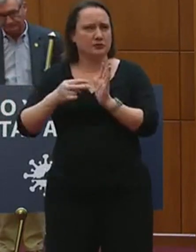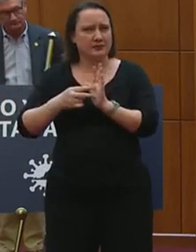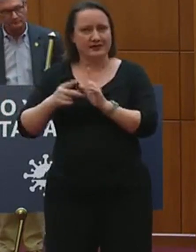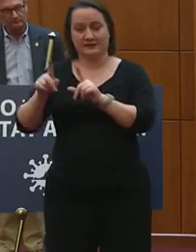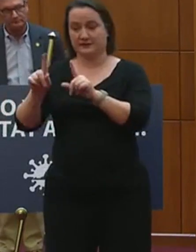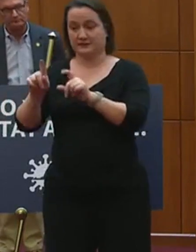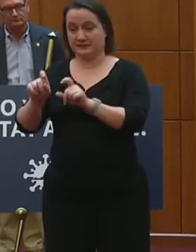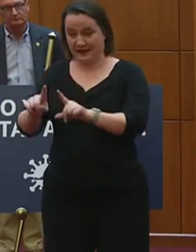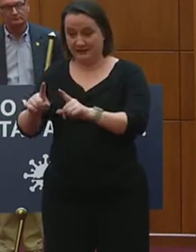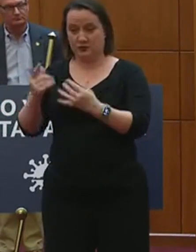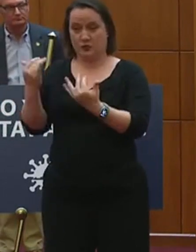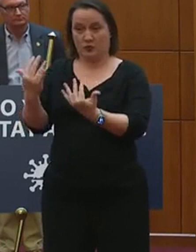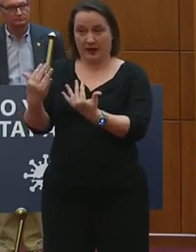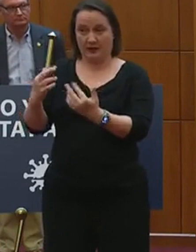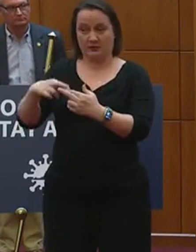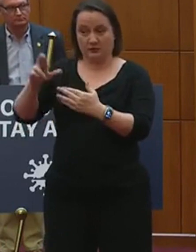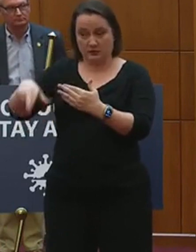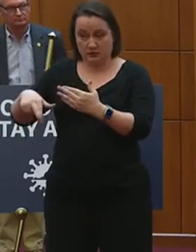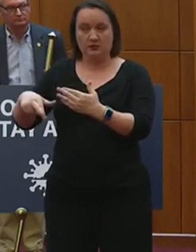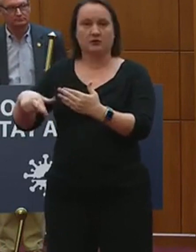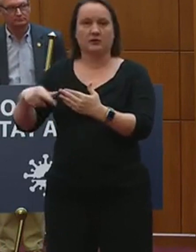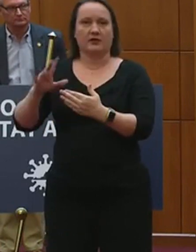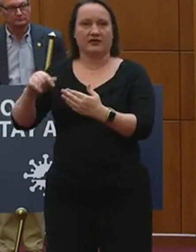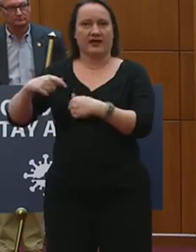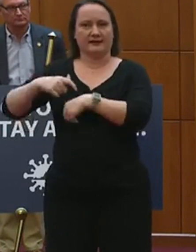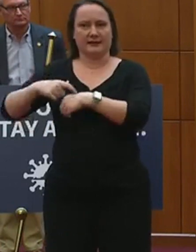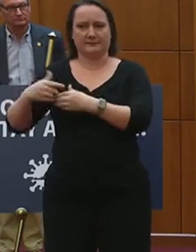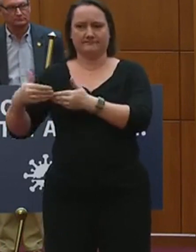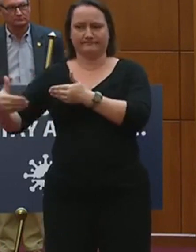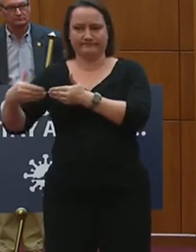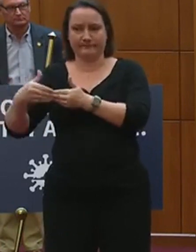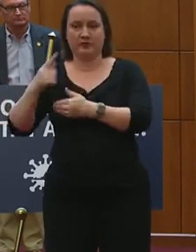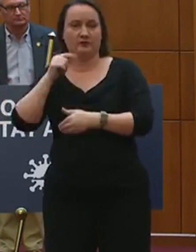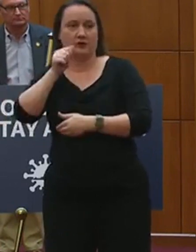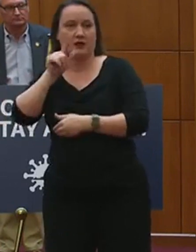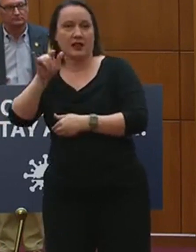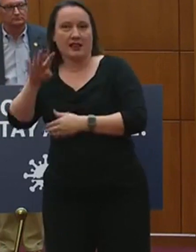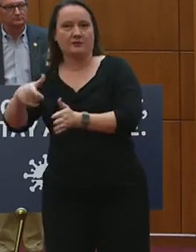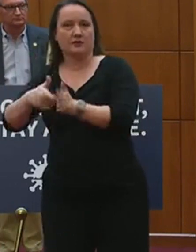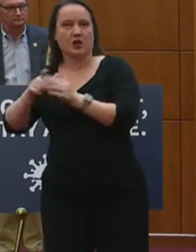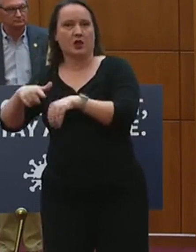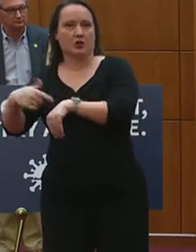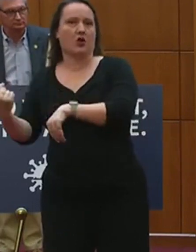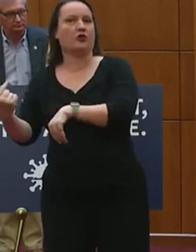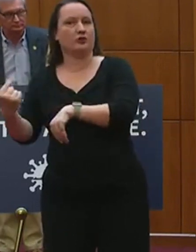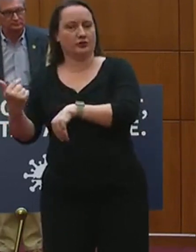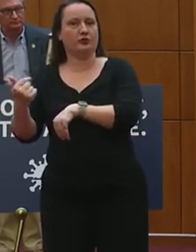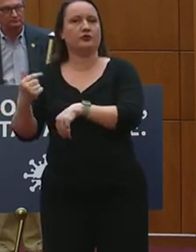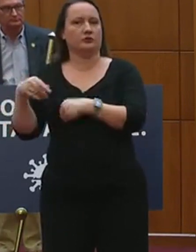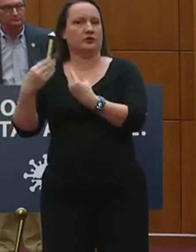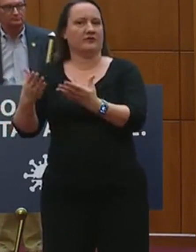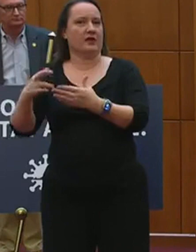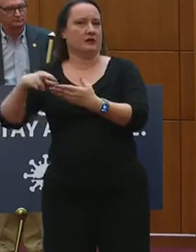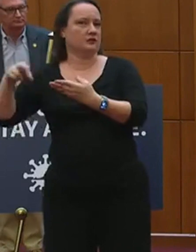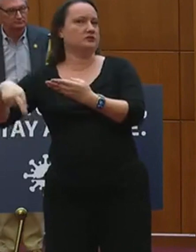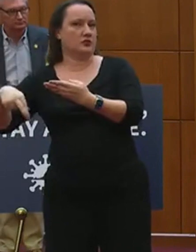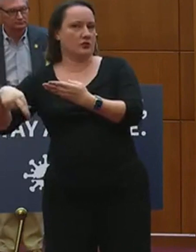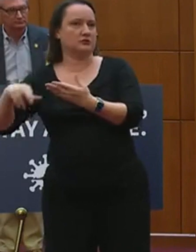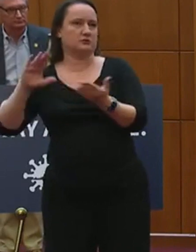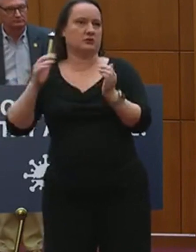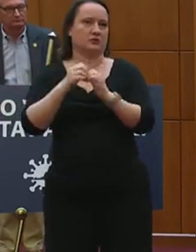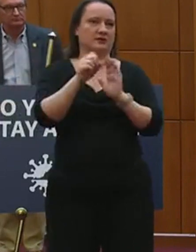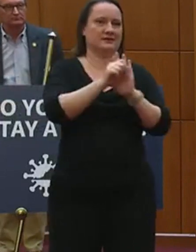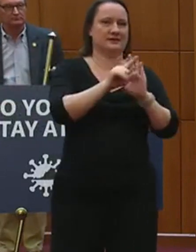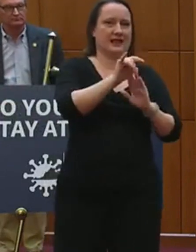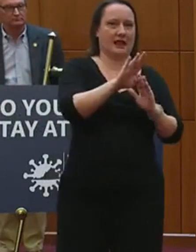the test? Yes, it typically, for most of the private labs, it is taking them longer to provide the test results back to the